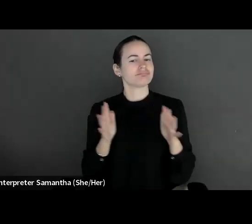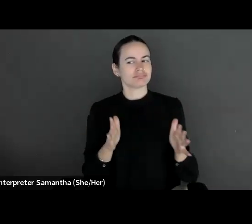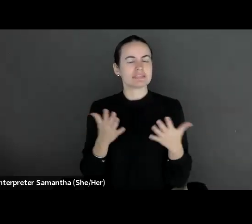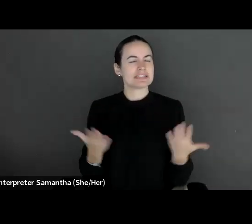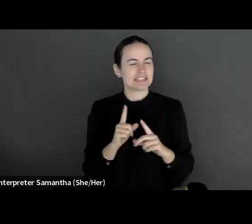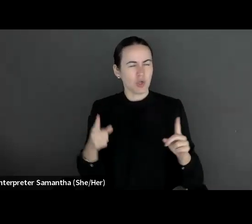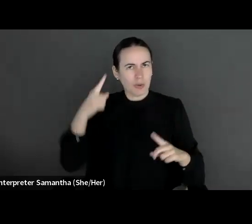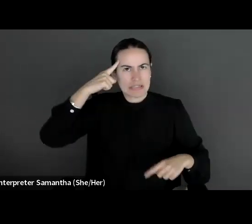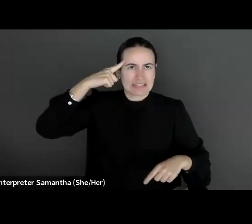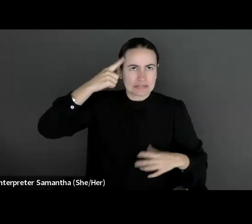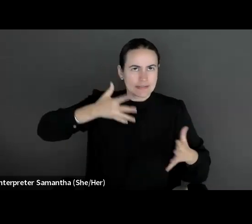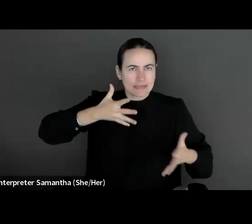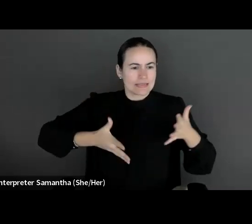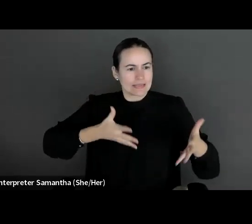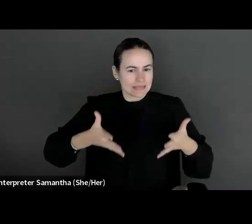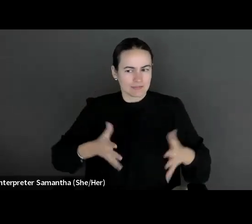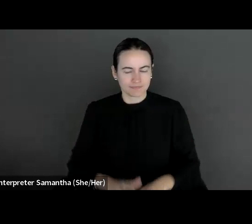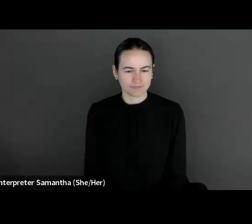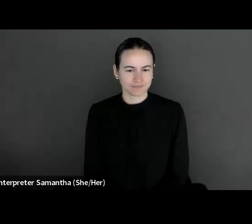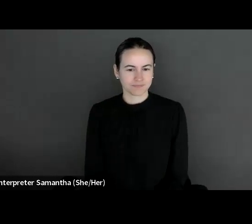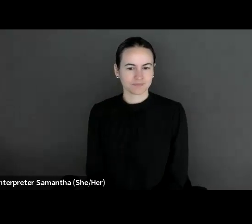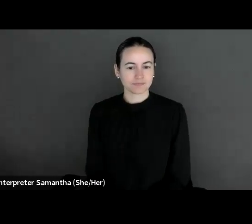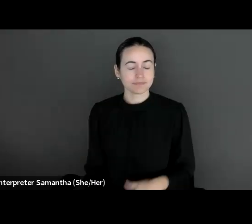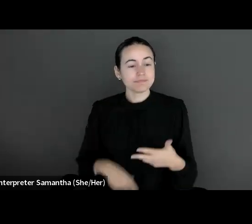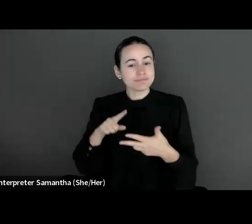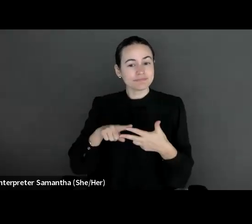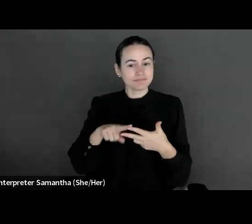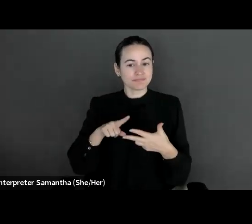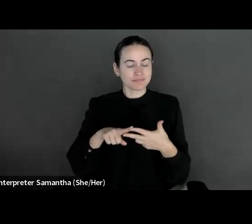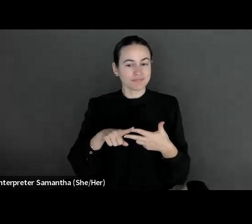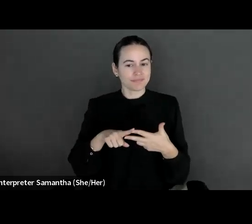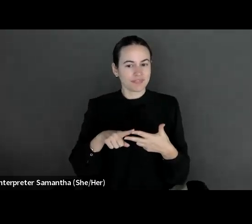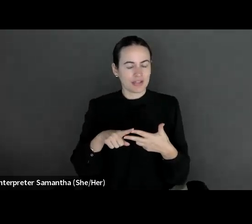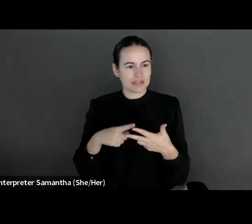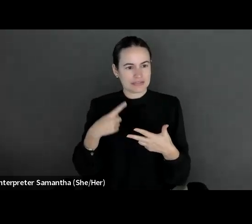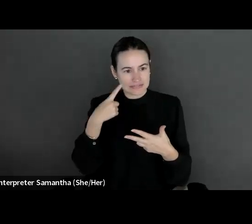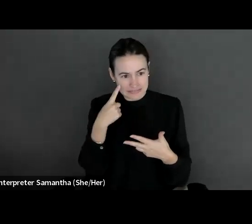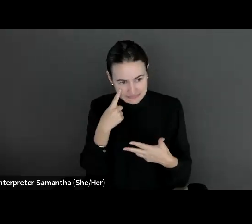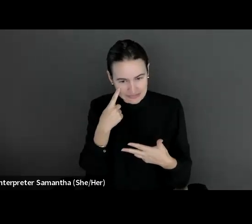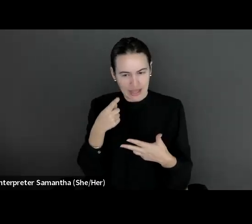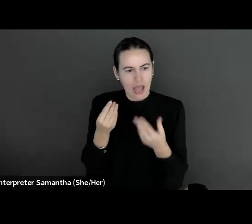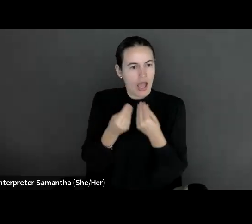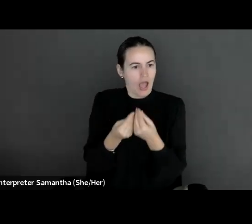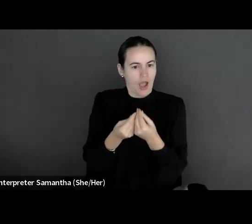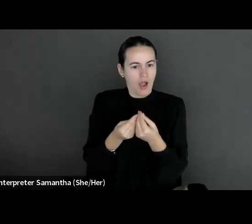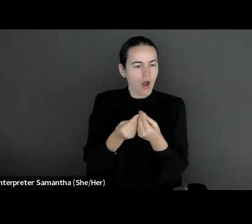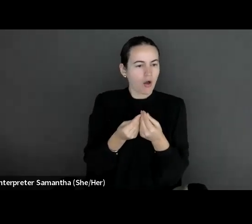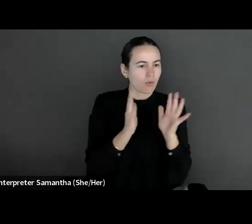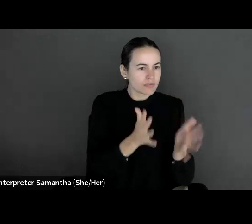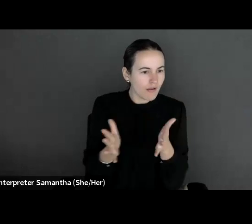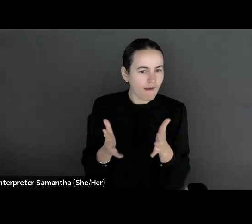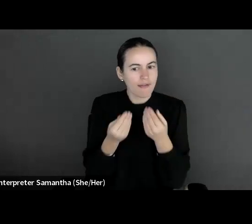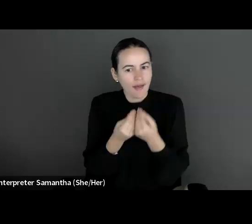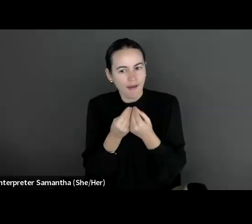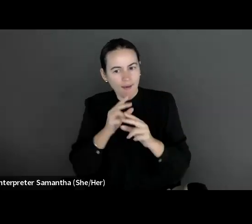The utterance fluency is what you can measure in the utterance. And so this has to do with how often you break